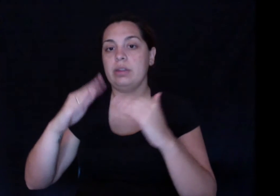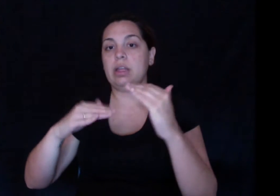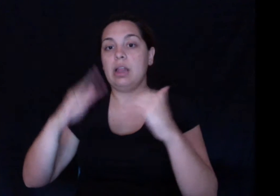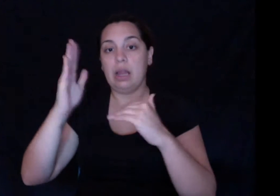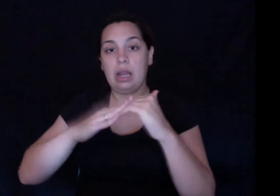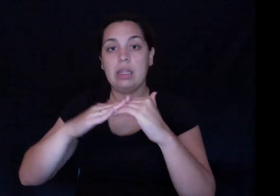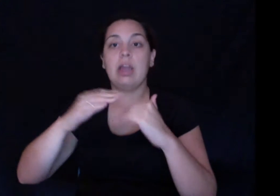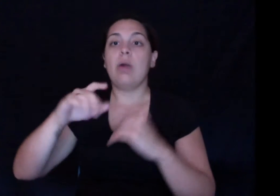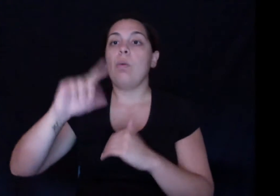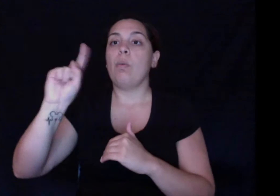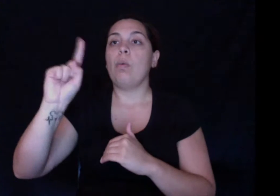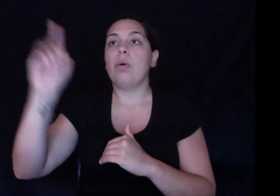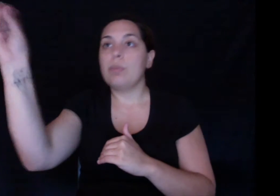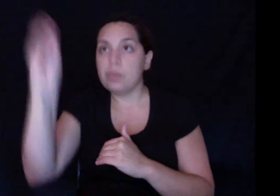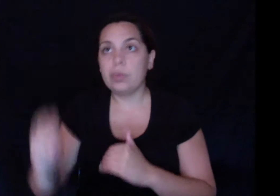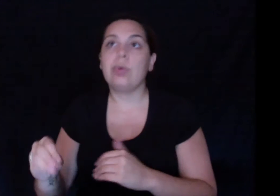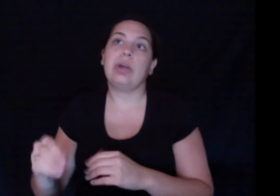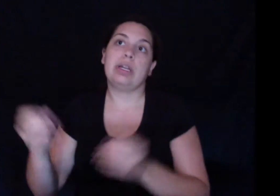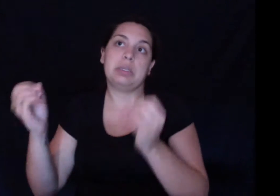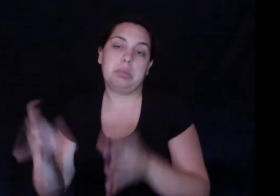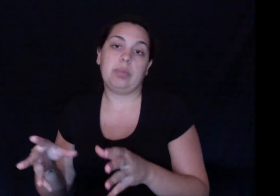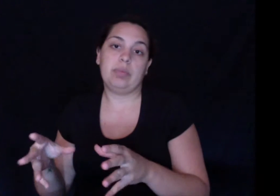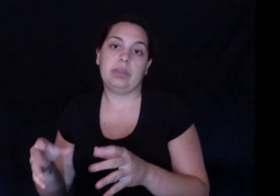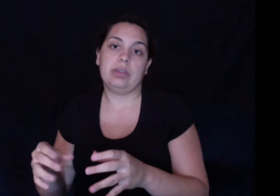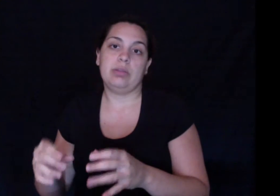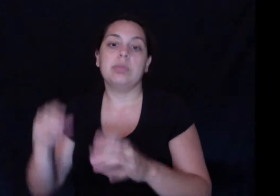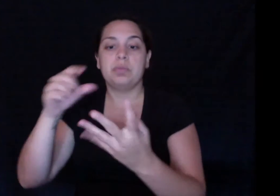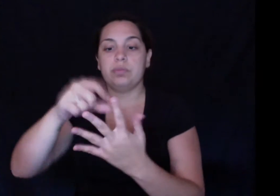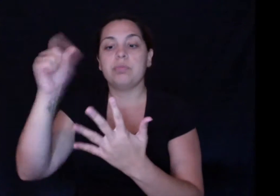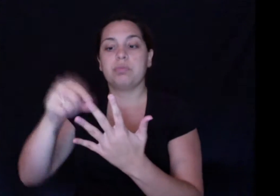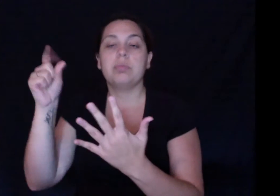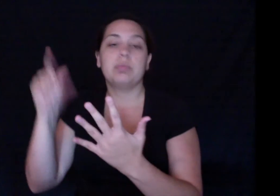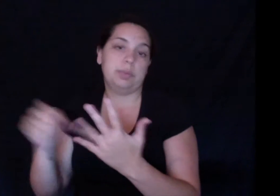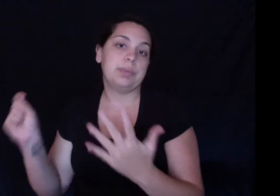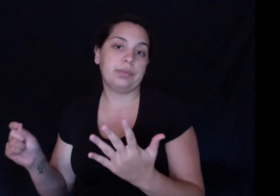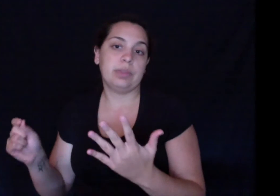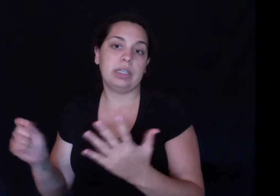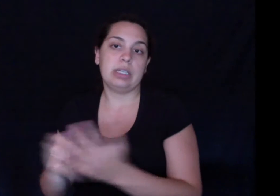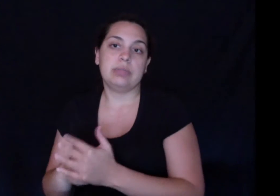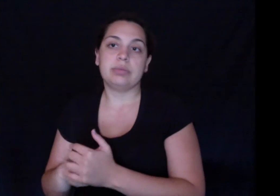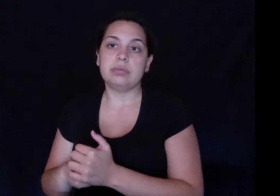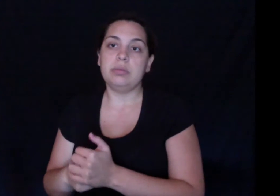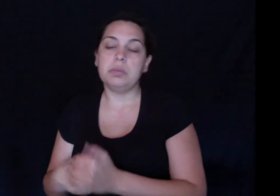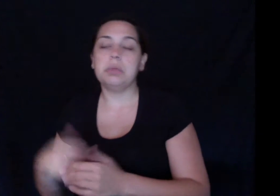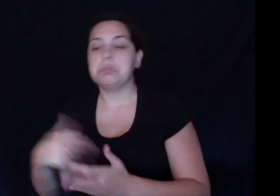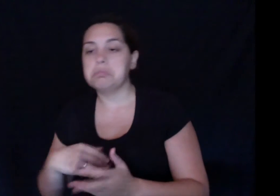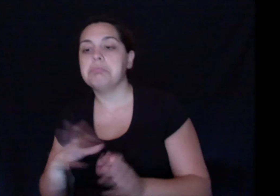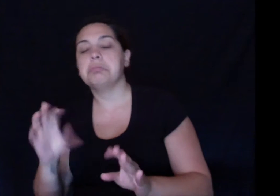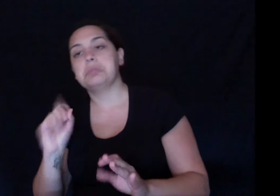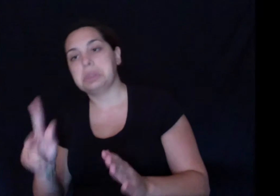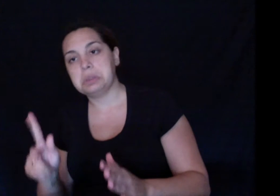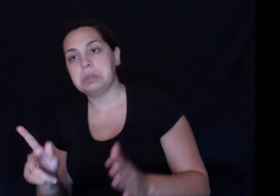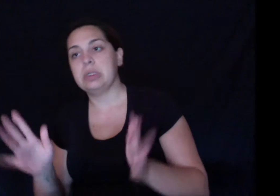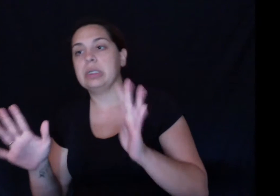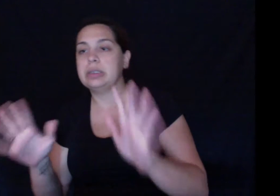on Facebook and I told all my friends and everybody I know about this email I just got, and so I just closed it